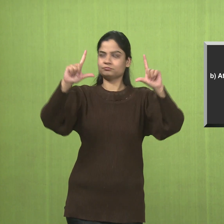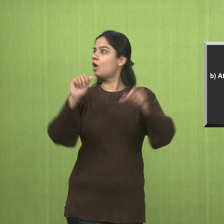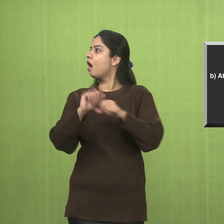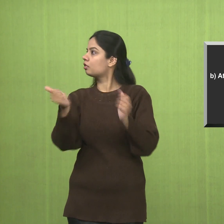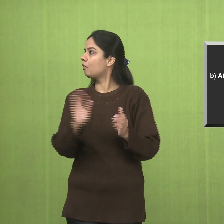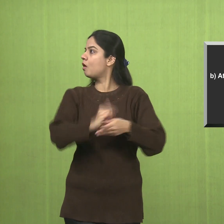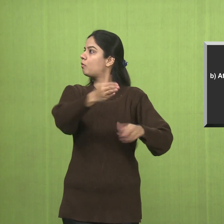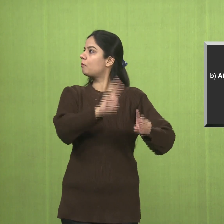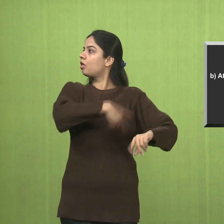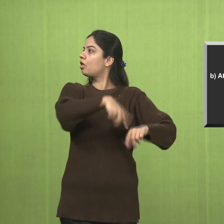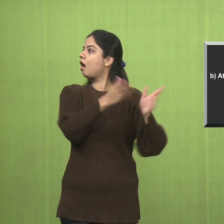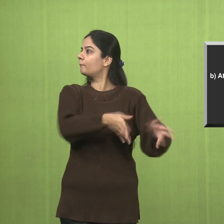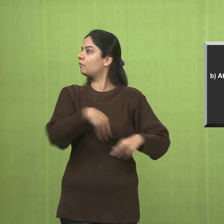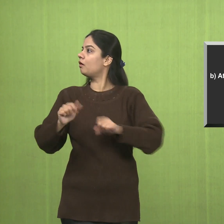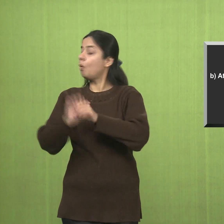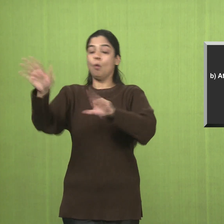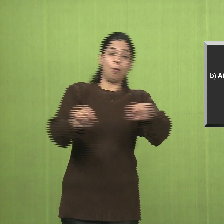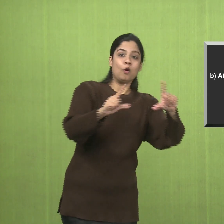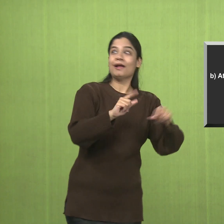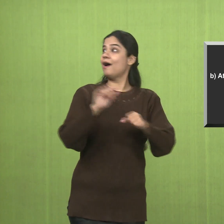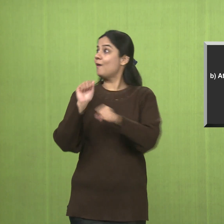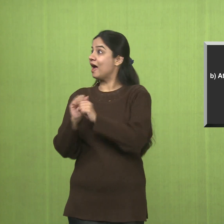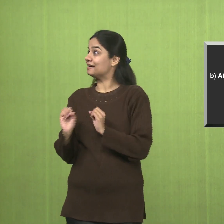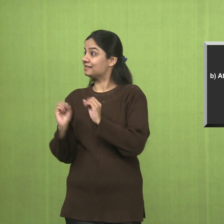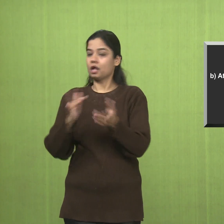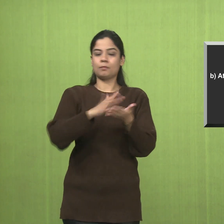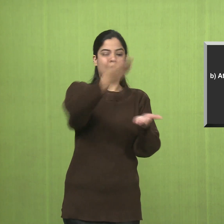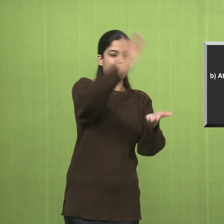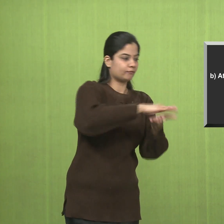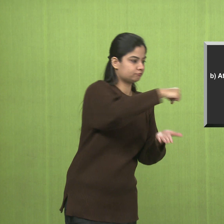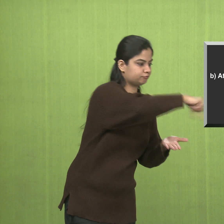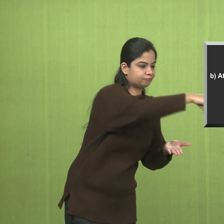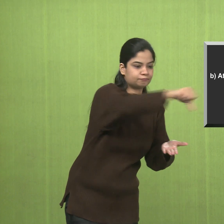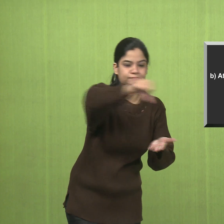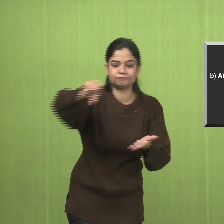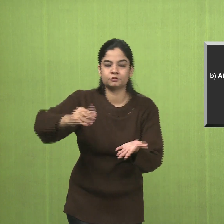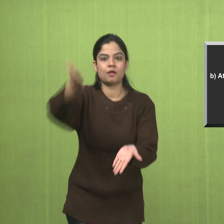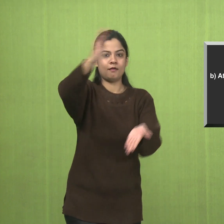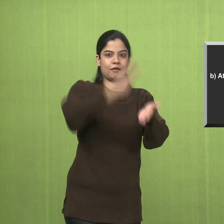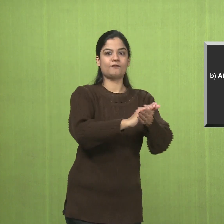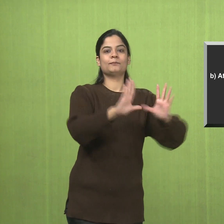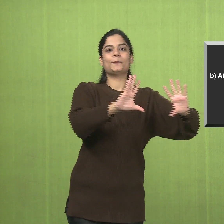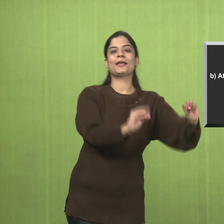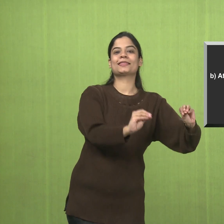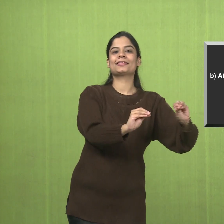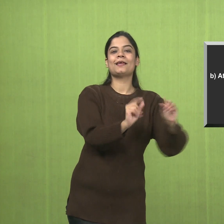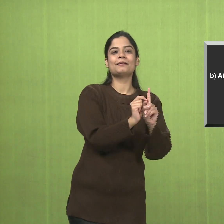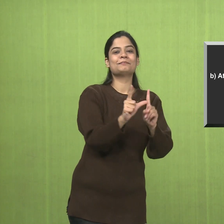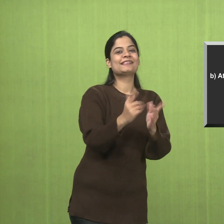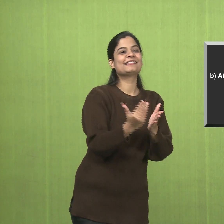When you're using the laptop, etc., computer, don't keep it on for a very long time when you're not working on it. Turn off all the switches when you're not working so